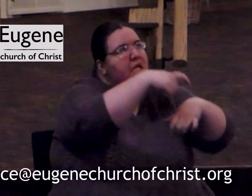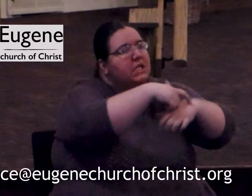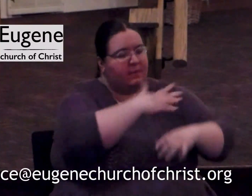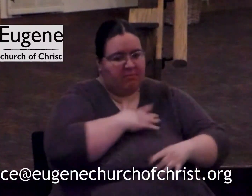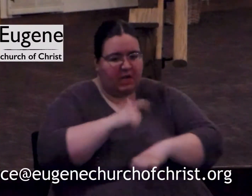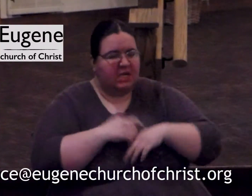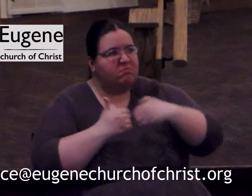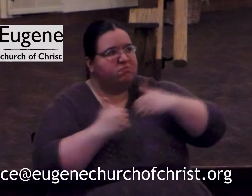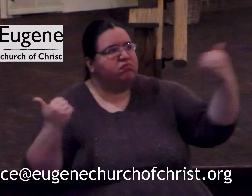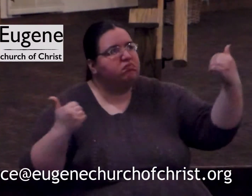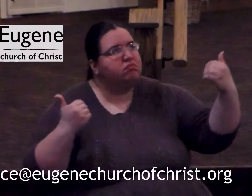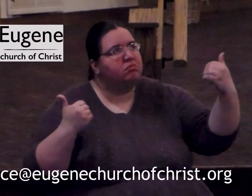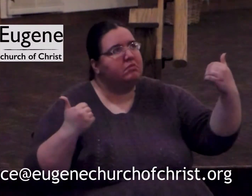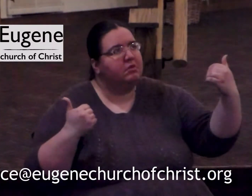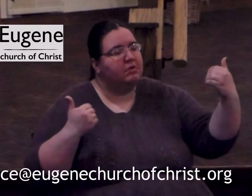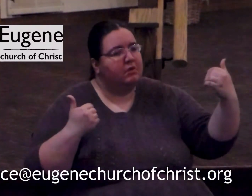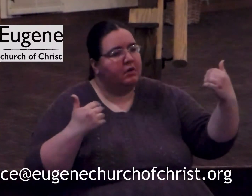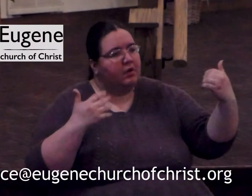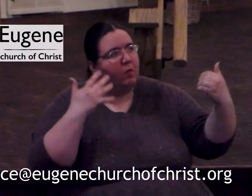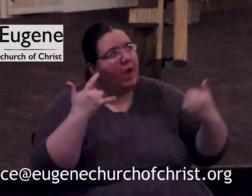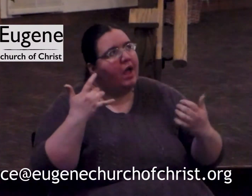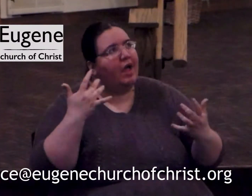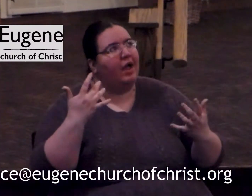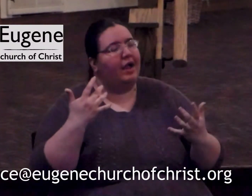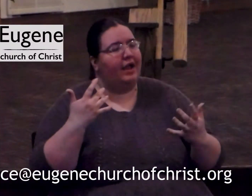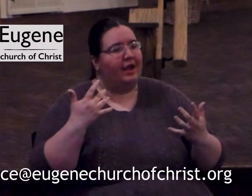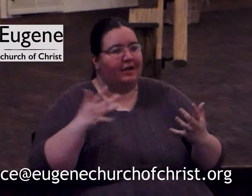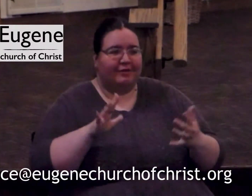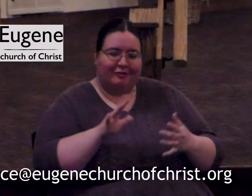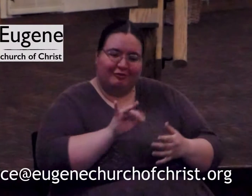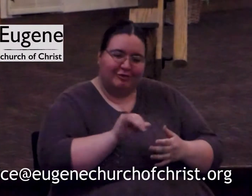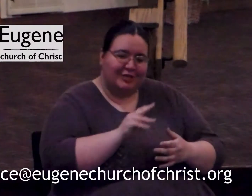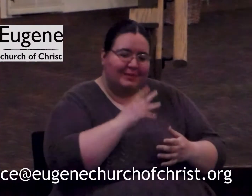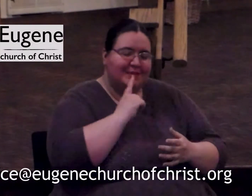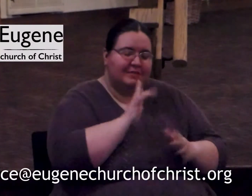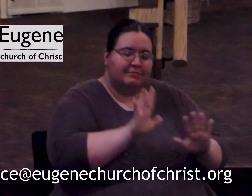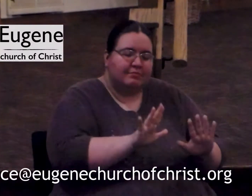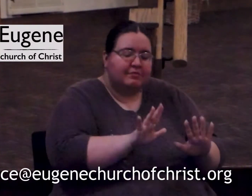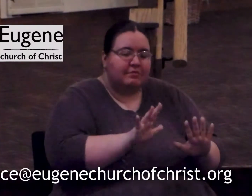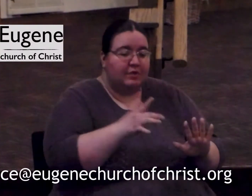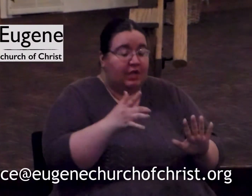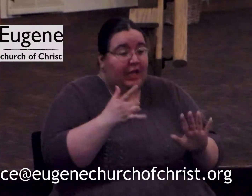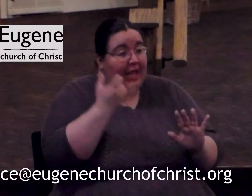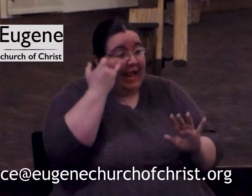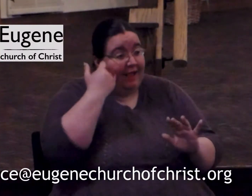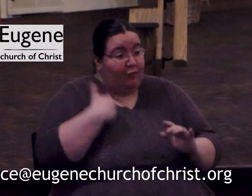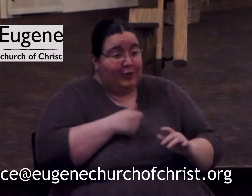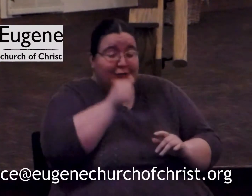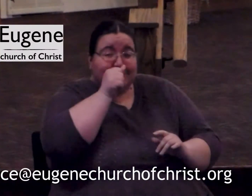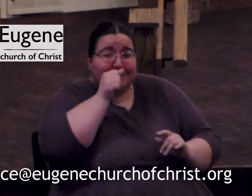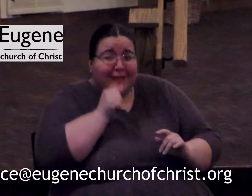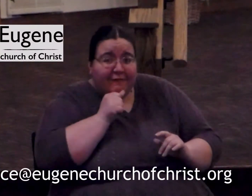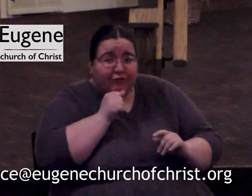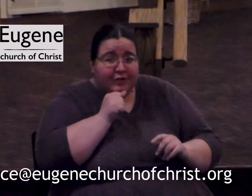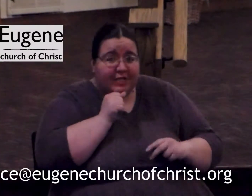And instead, what he tells us is we are suffering and we are building perseverance and patience, that we are seeing at work